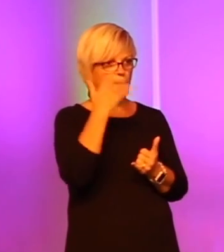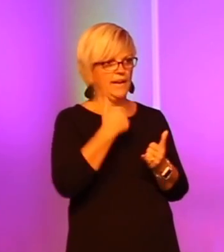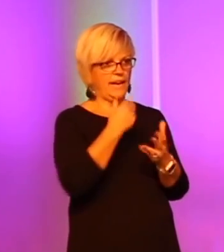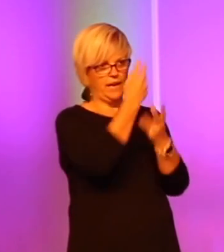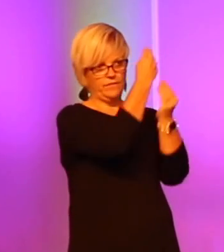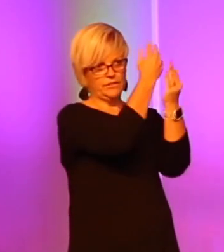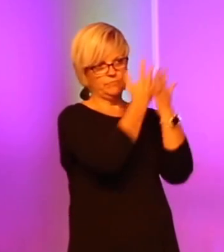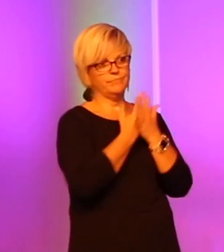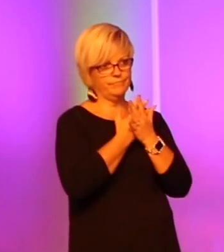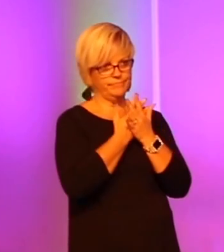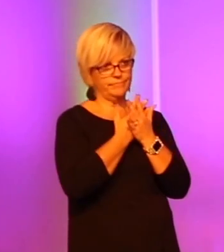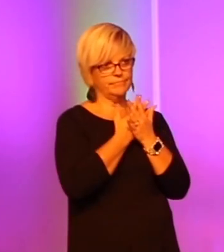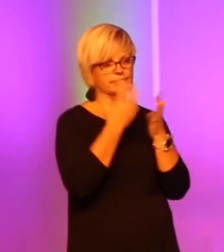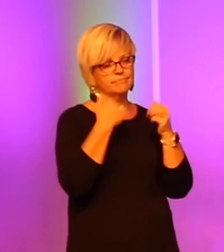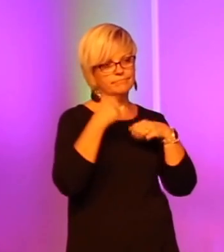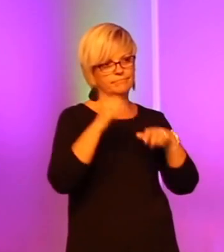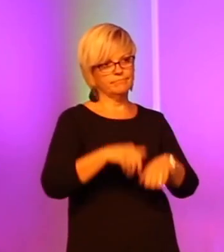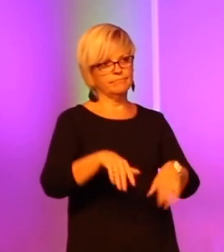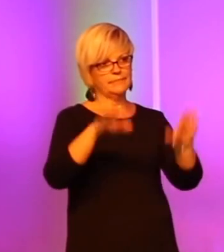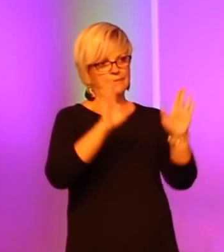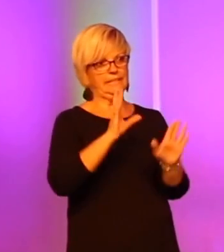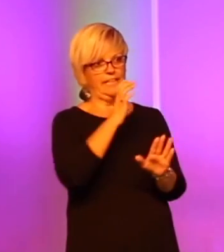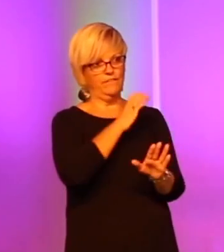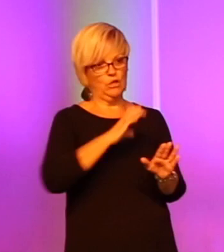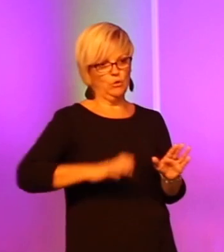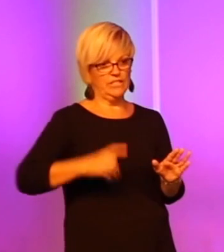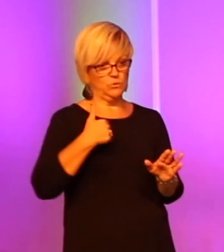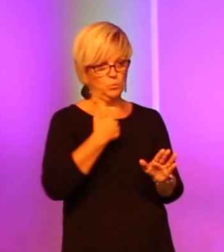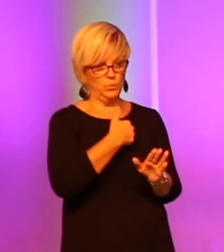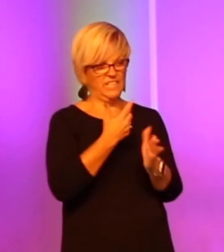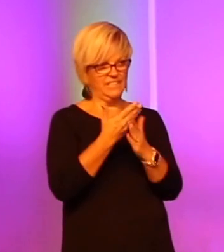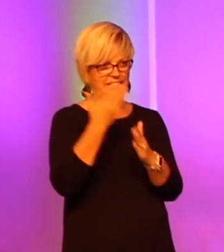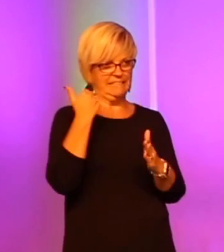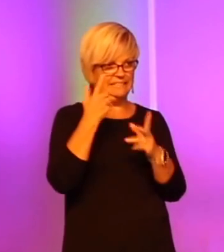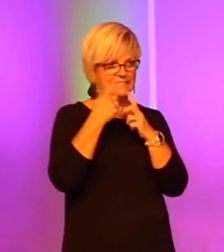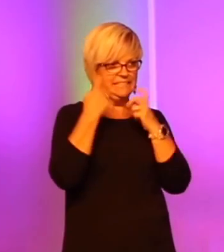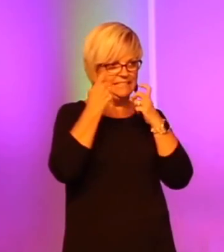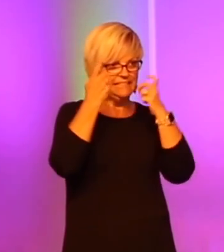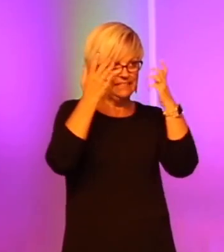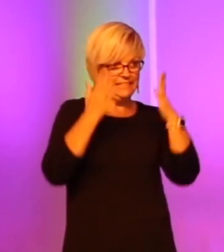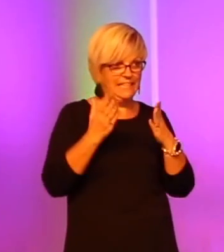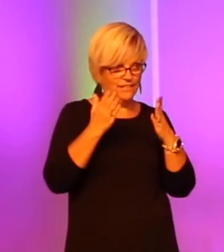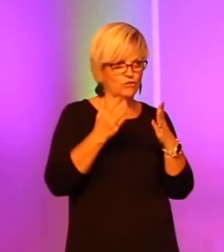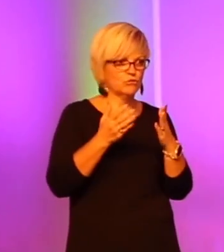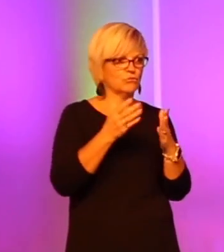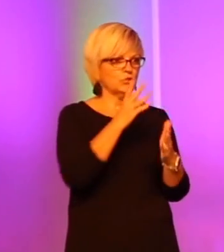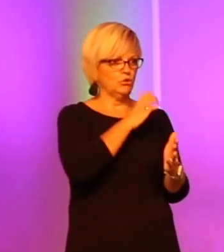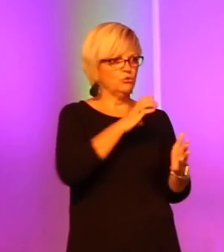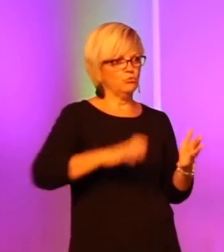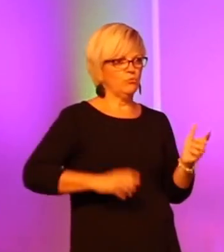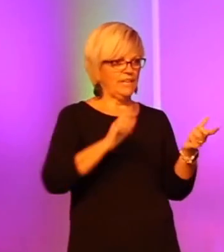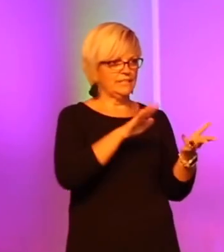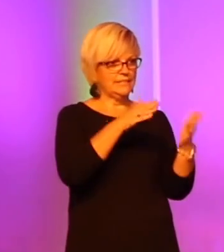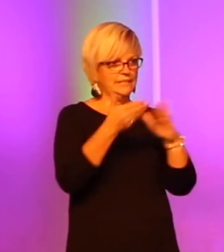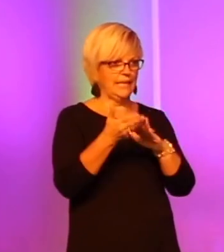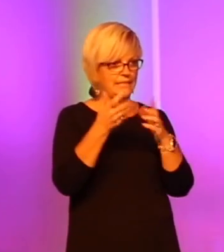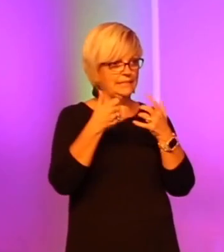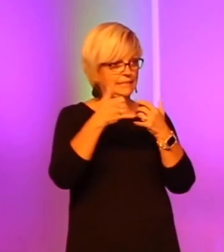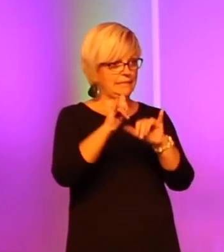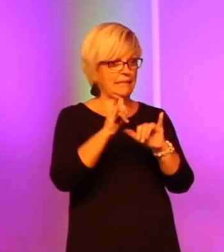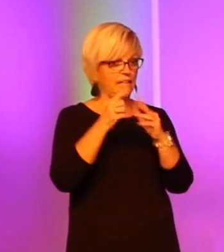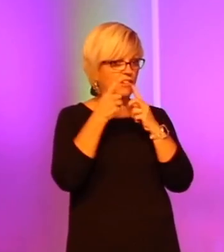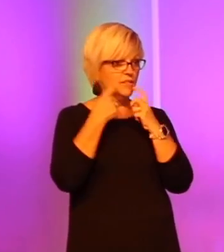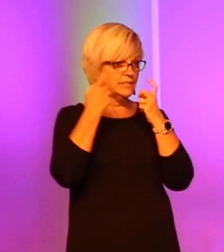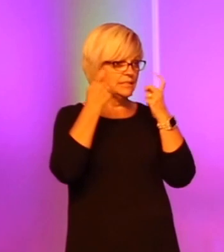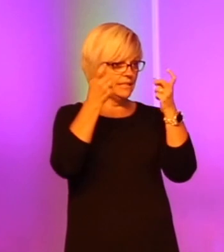what the sacrifice of Christ is all about. When we were sinners, Christ died. And that when we still sin, He's